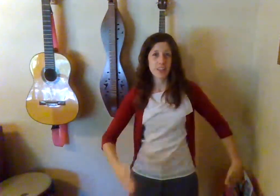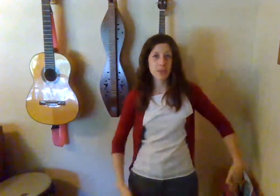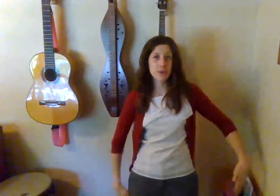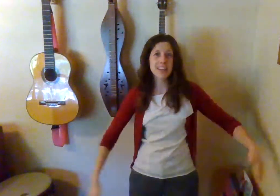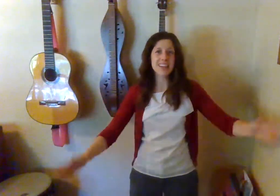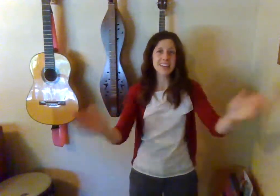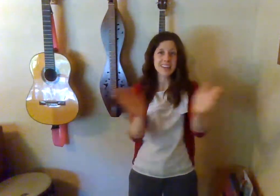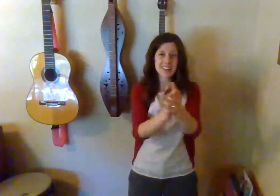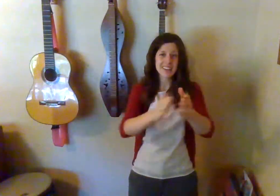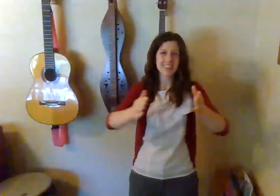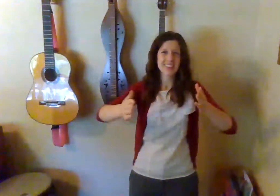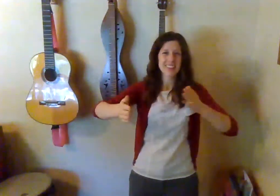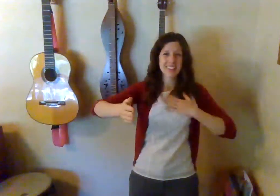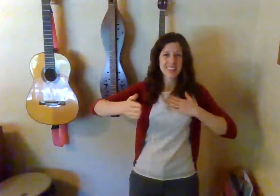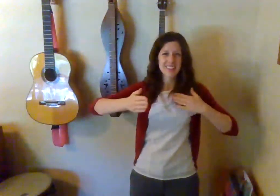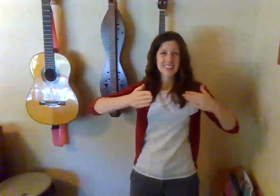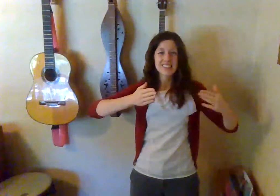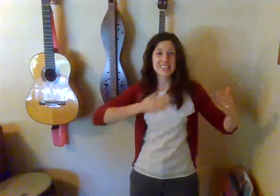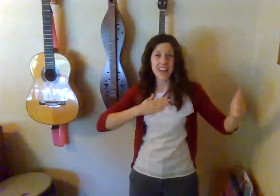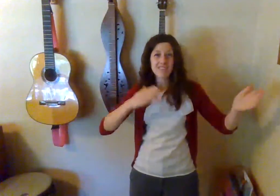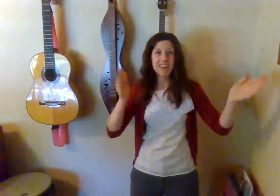Three. Seven.